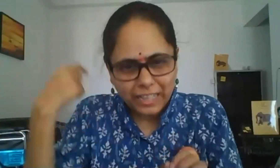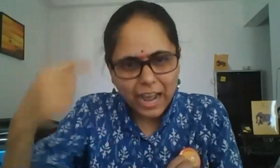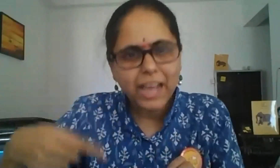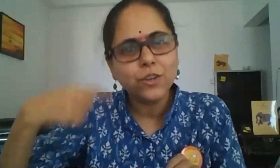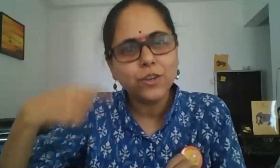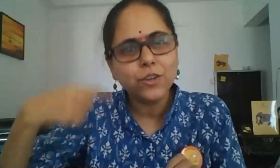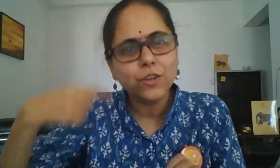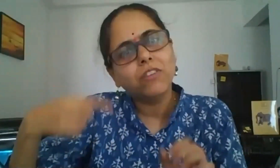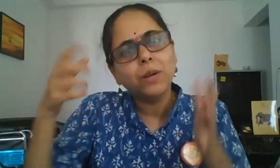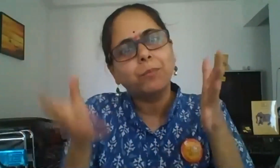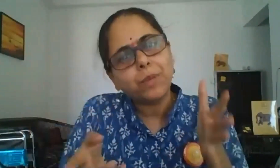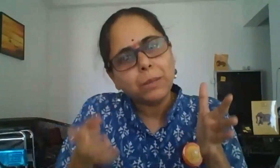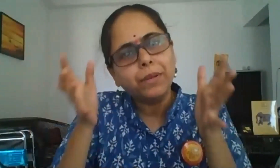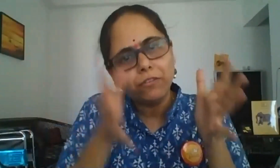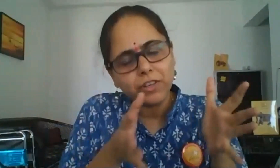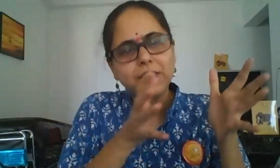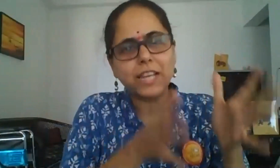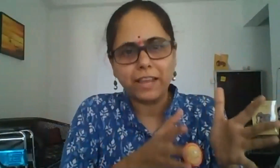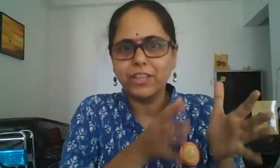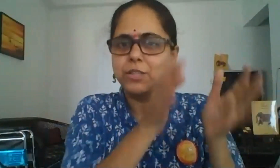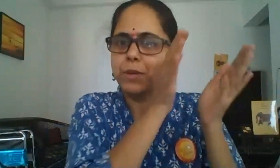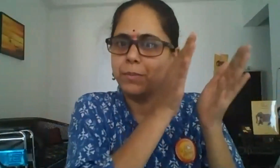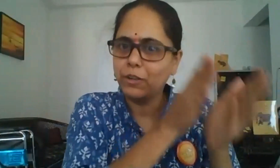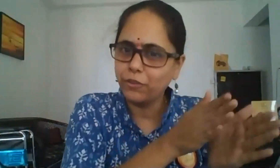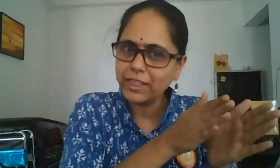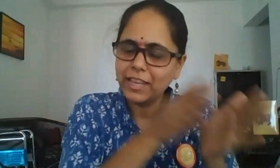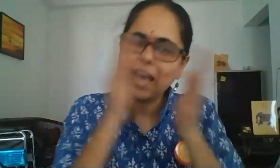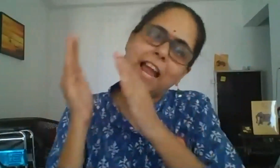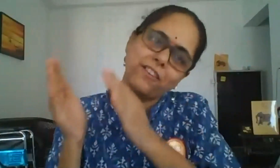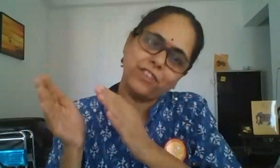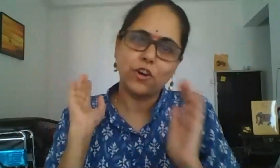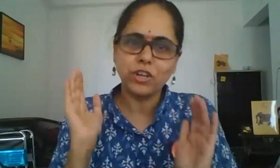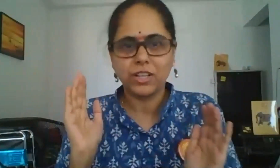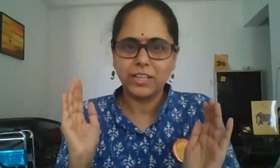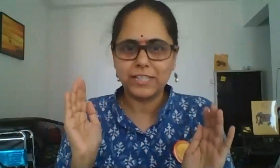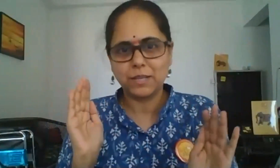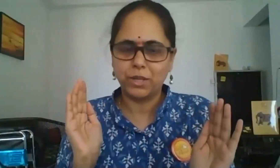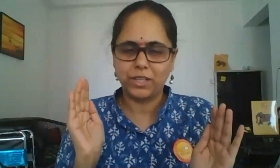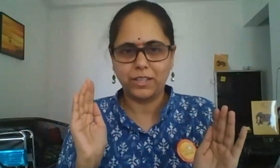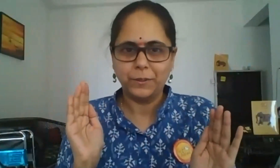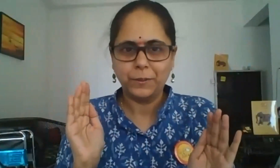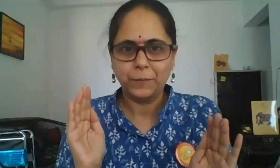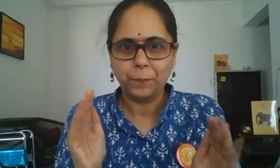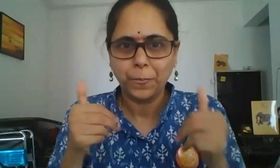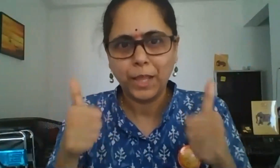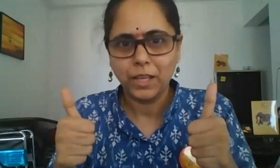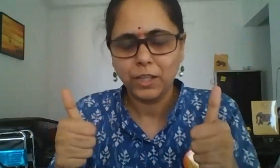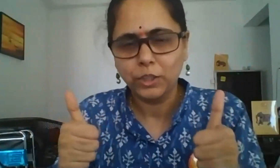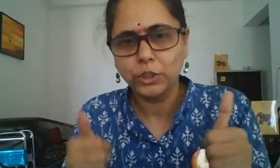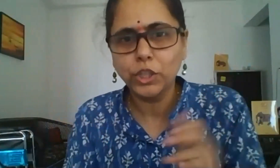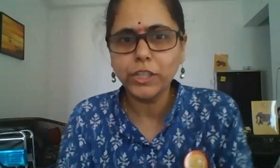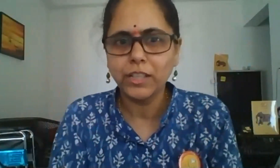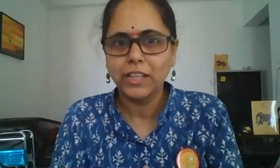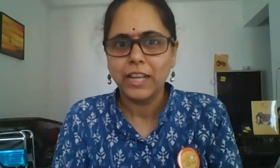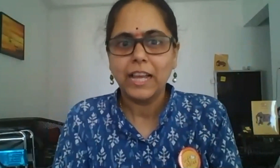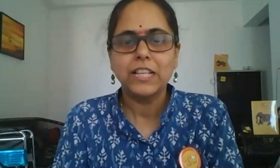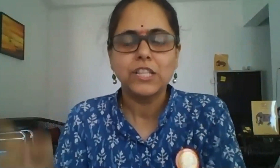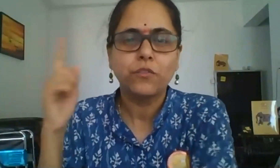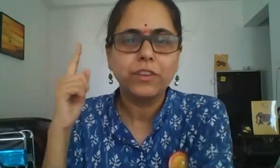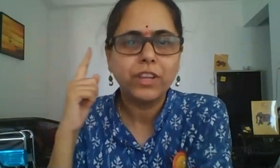Try using word people first language, people with and without disability. Good. So when we are